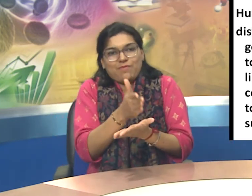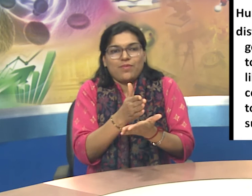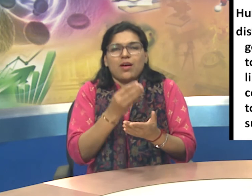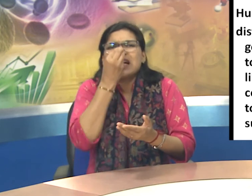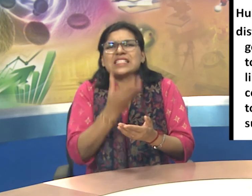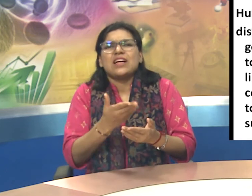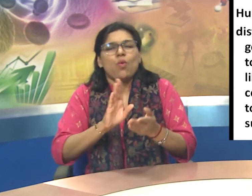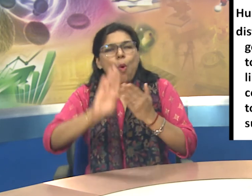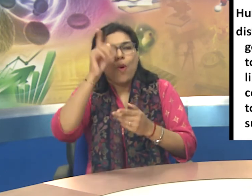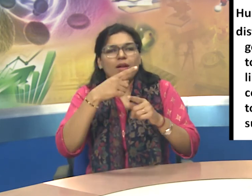anything